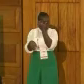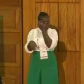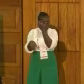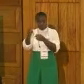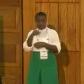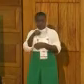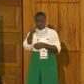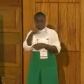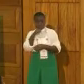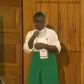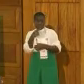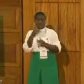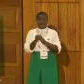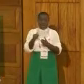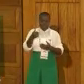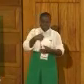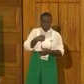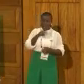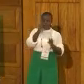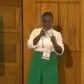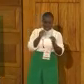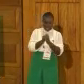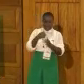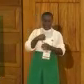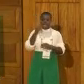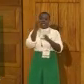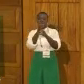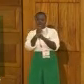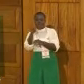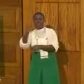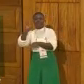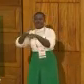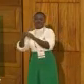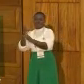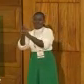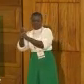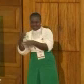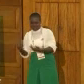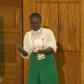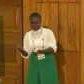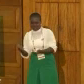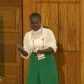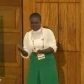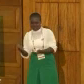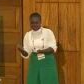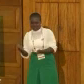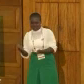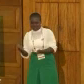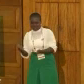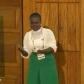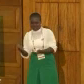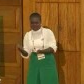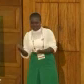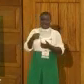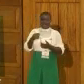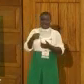this is the person I'm going to attend to. This is the person I'm not going to attend to. If a sinner comes to meet me, I have to preach to this person first because that is what my values tell me to do. That